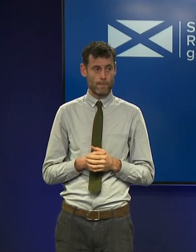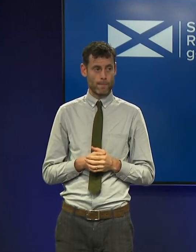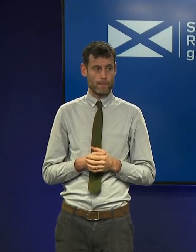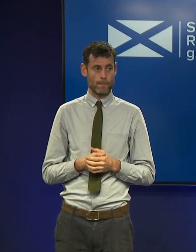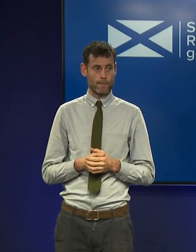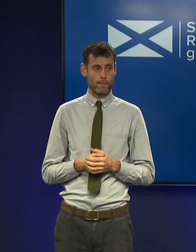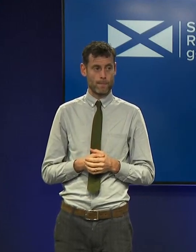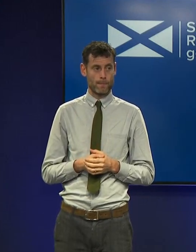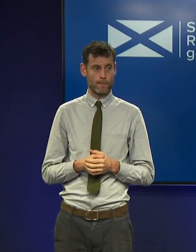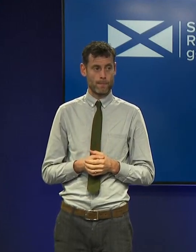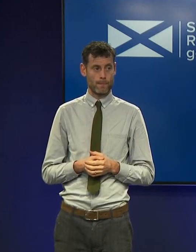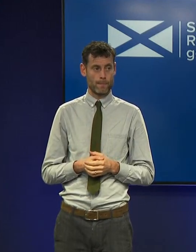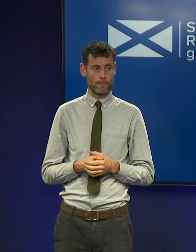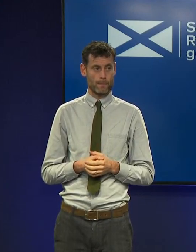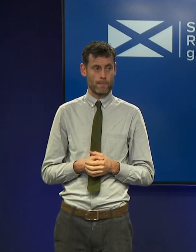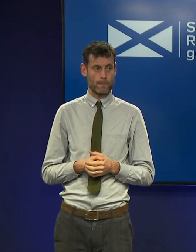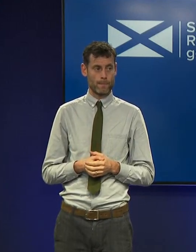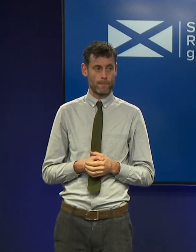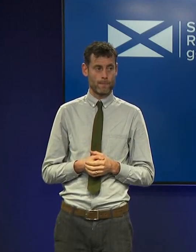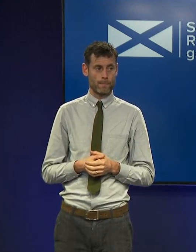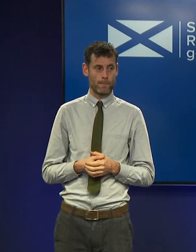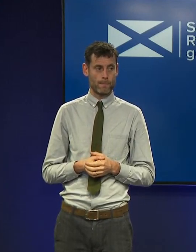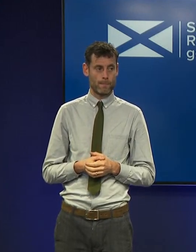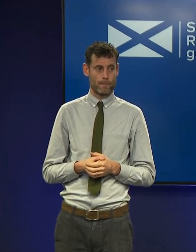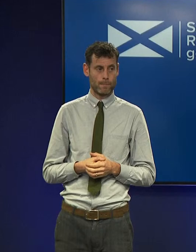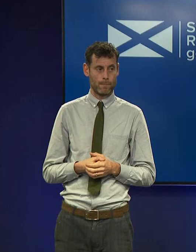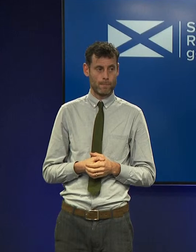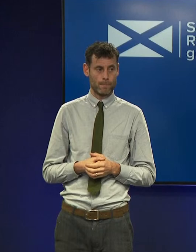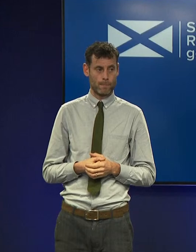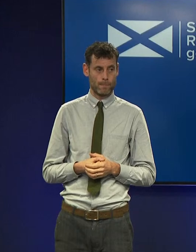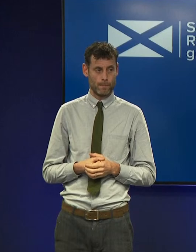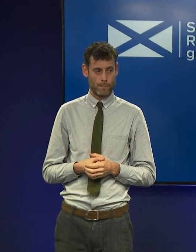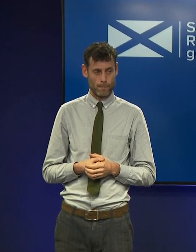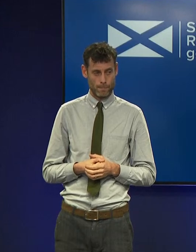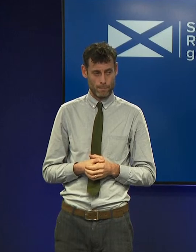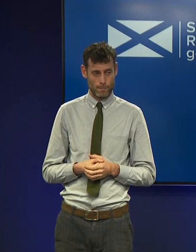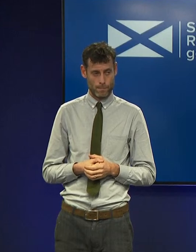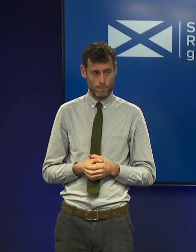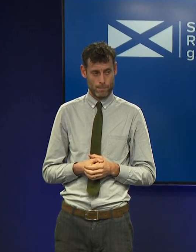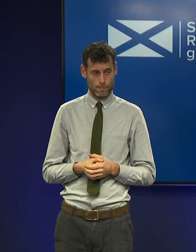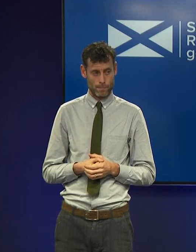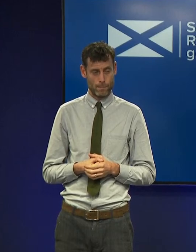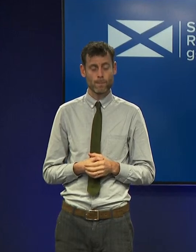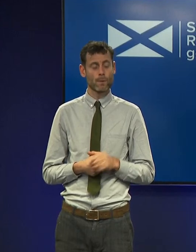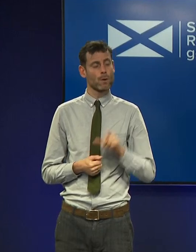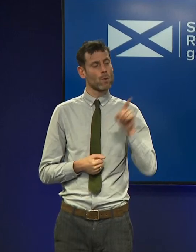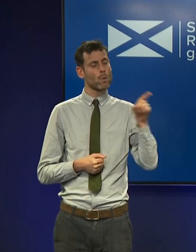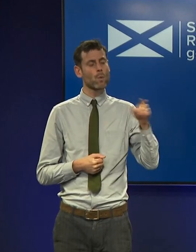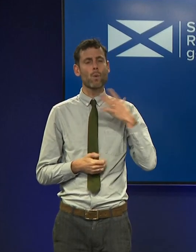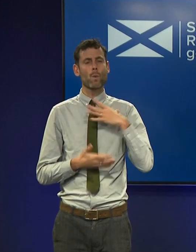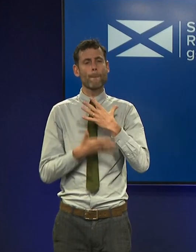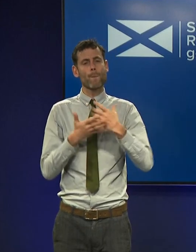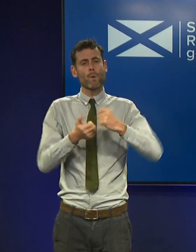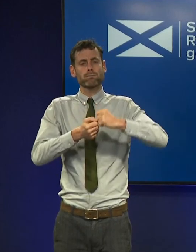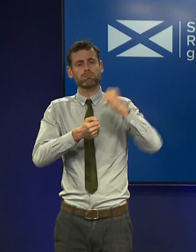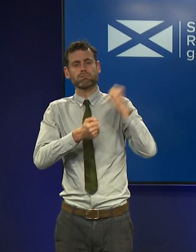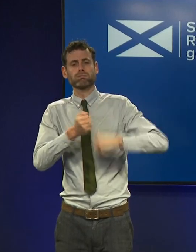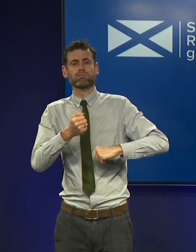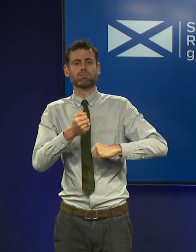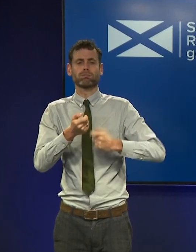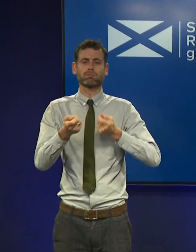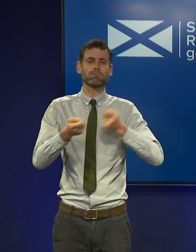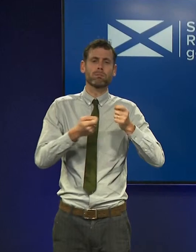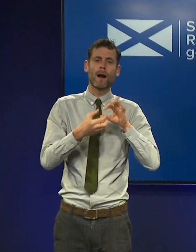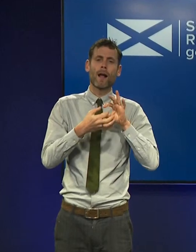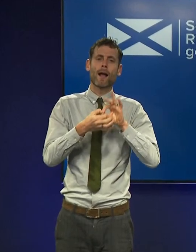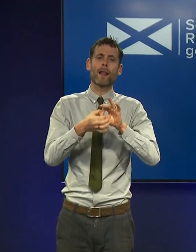Thank you. Good morning. You want a tougher approach on international travel. What would you say to